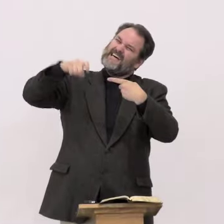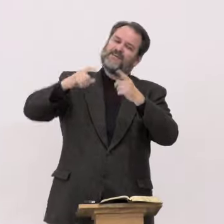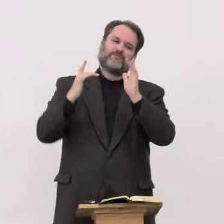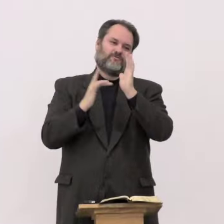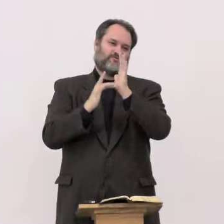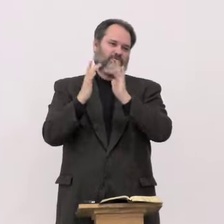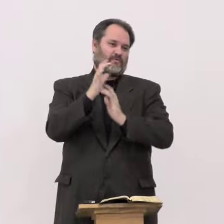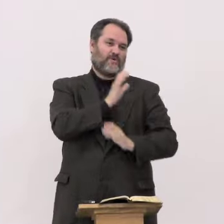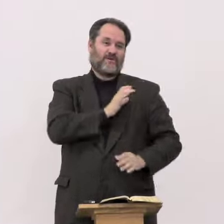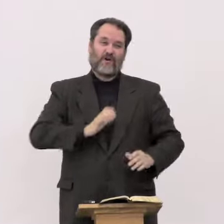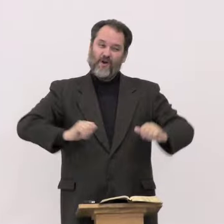Everyone needs Jesus.